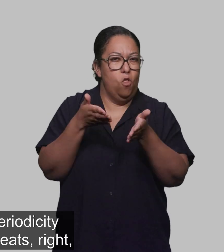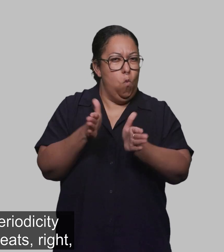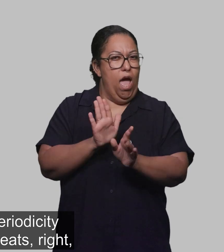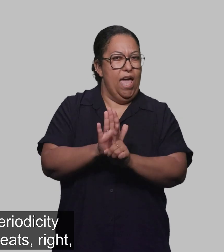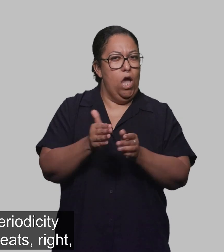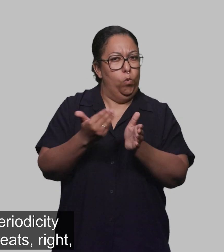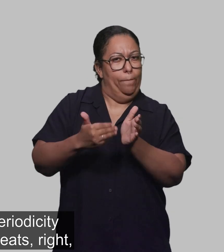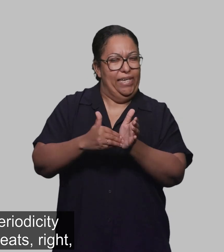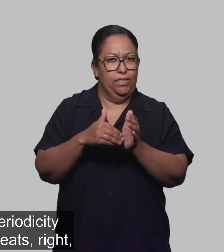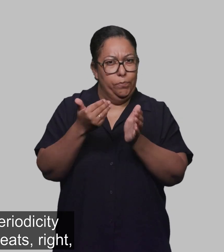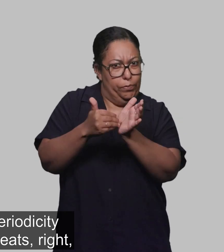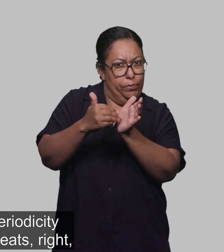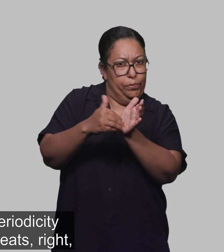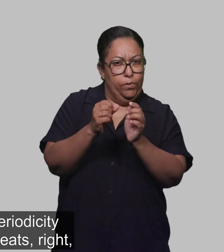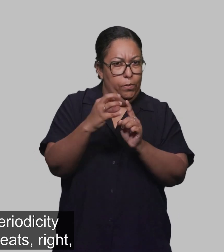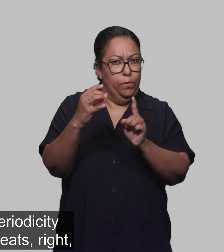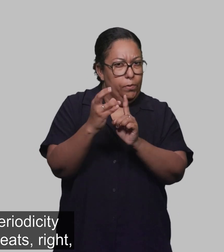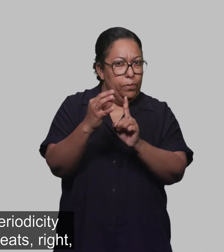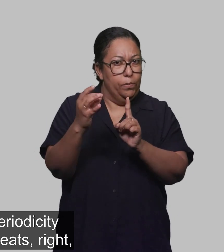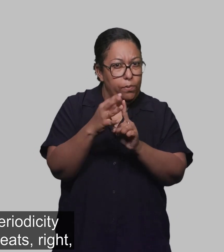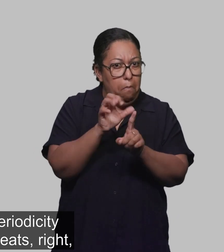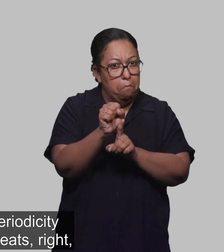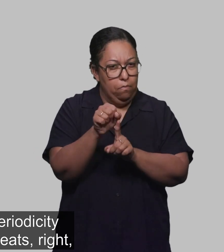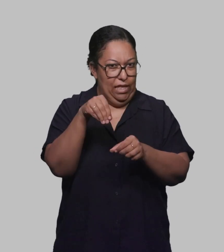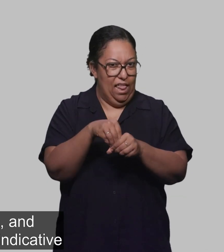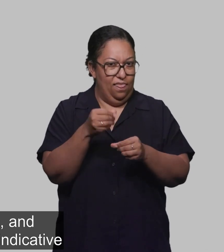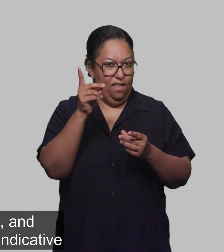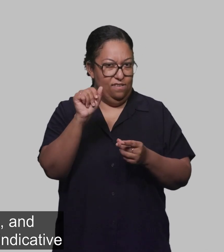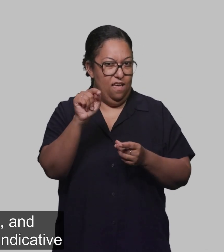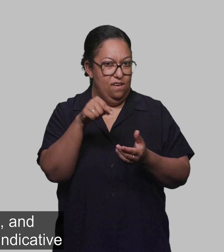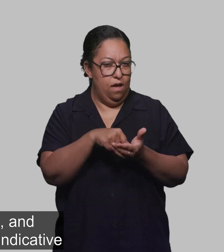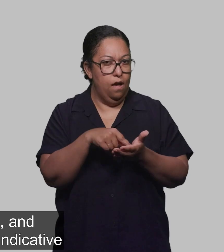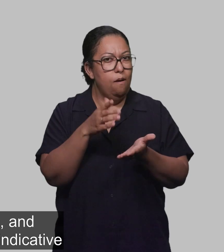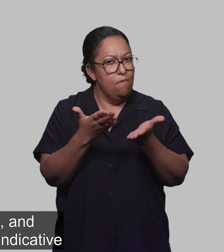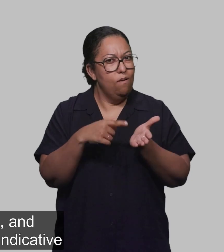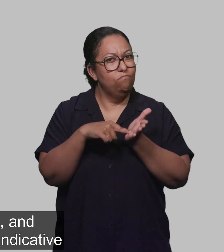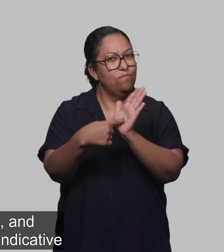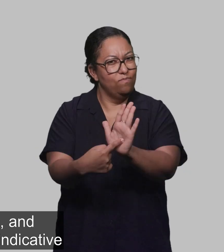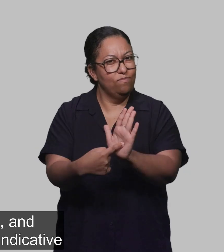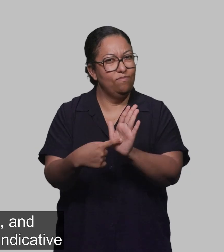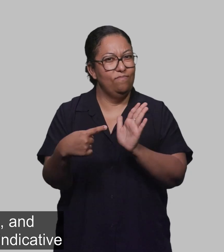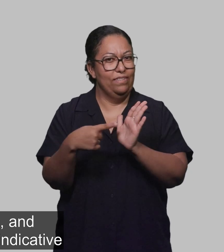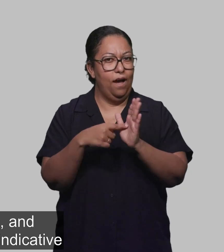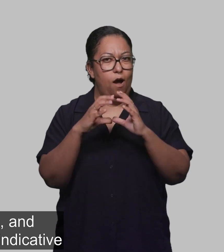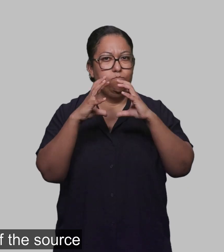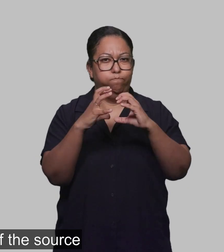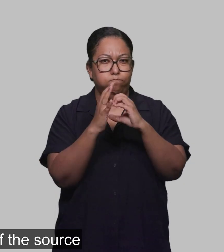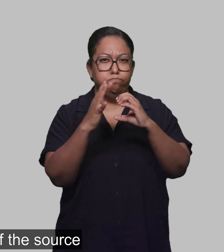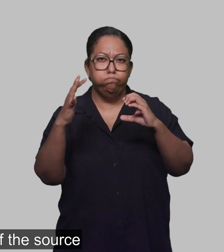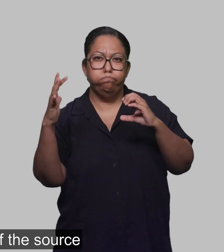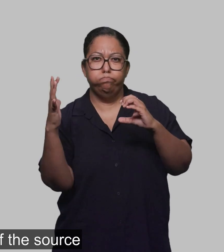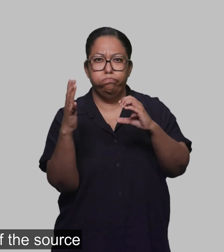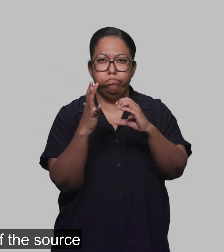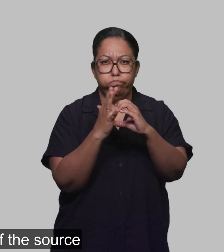the periodicity or the way it repeats, right, in the data. And those may be indicative